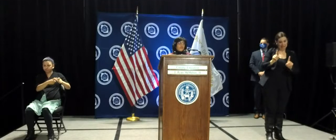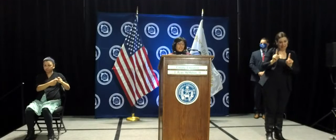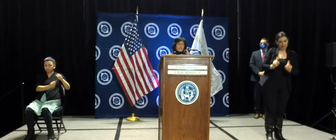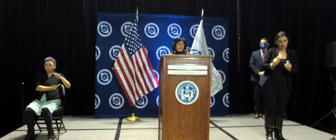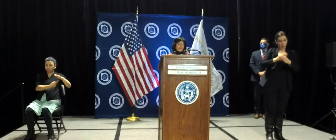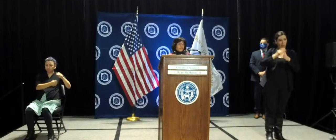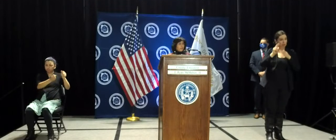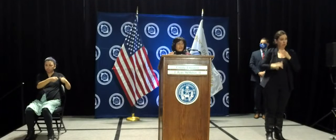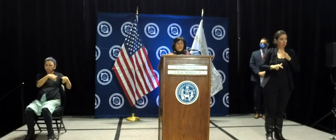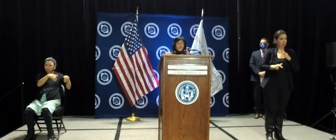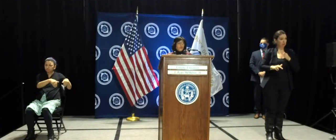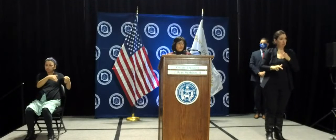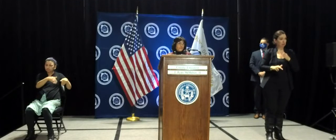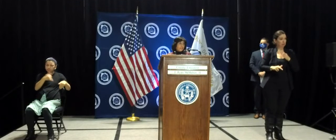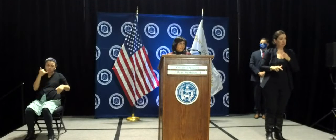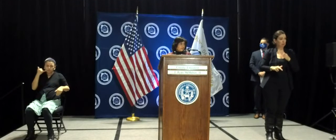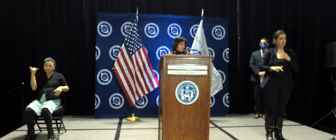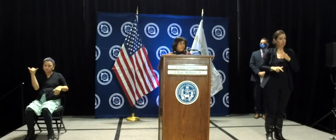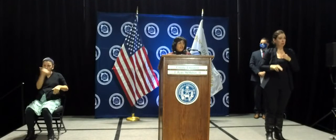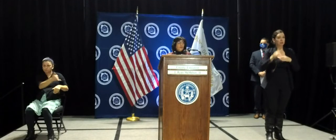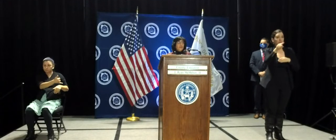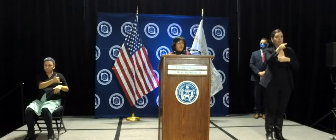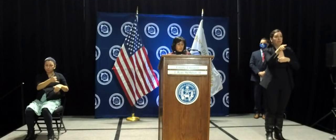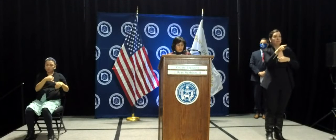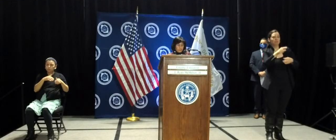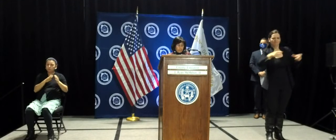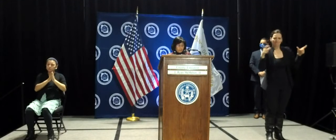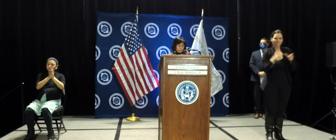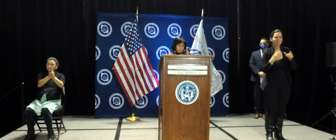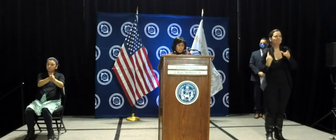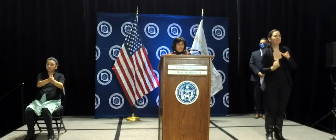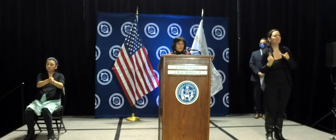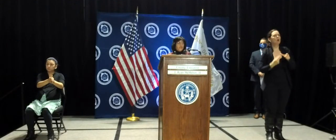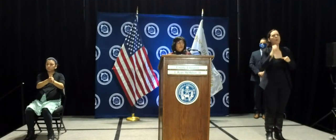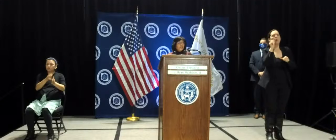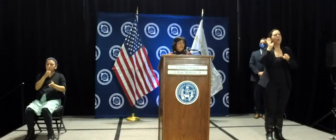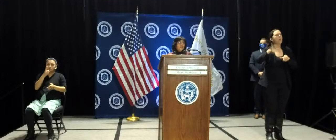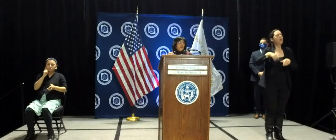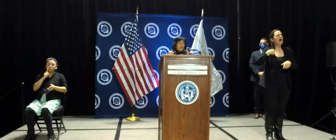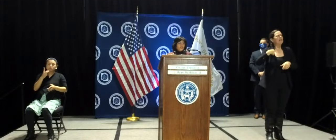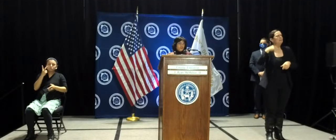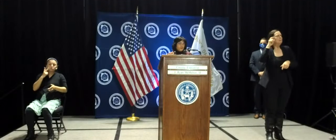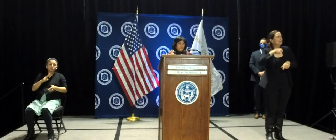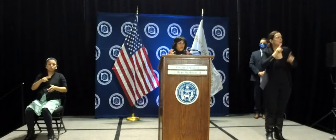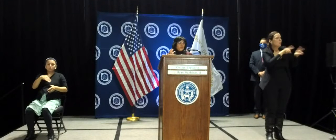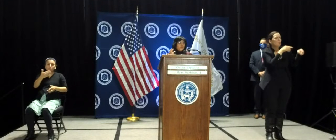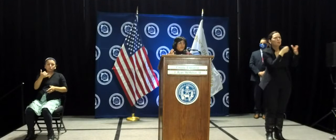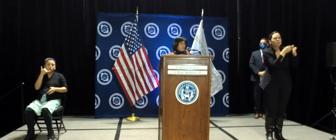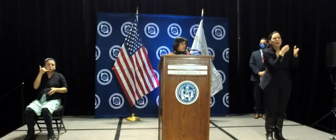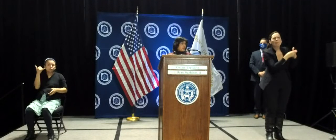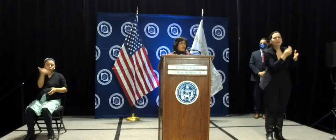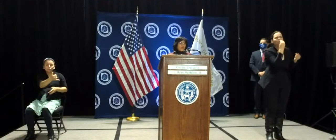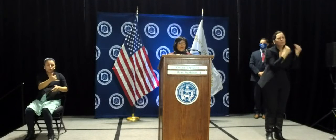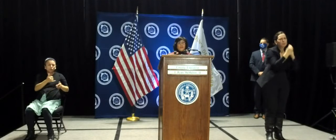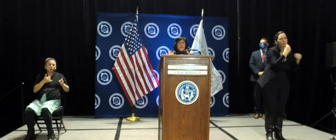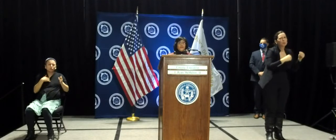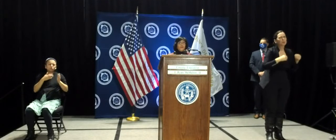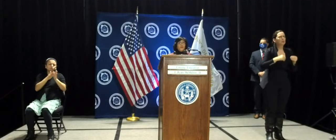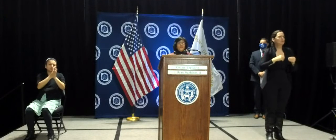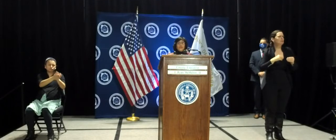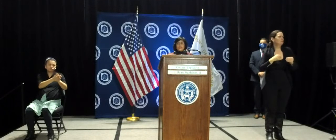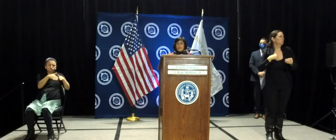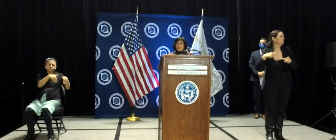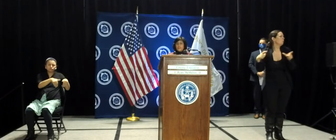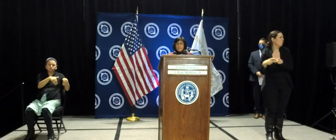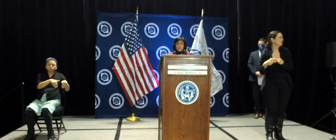24, 48 hours, depending on when we get the results, how many people we have. So it means you started to look how many